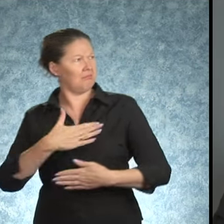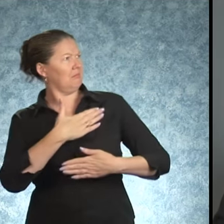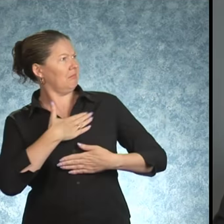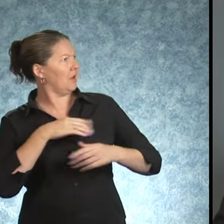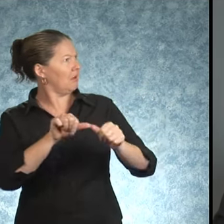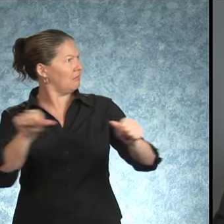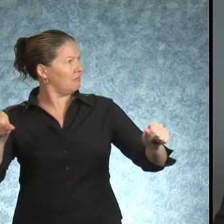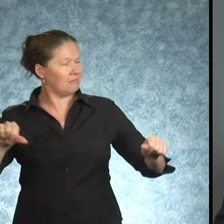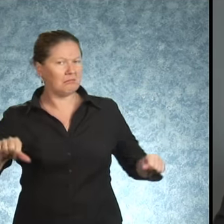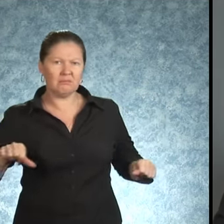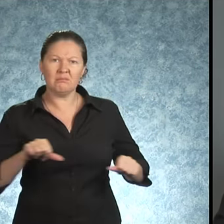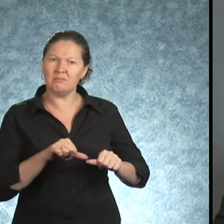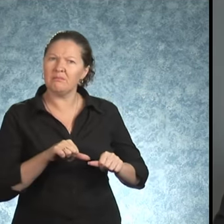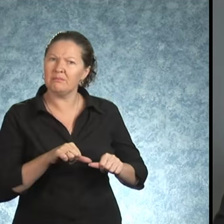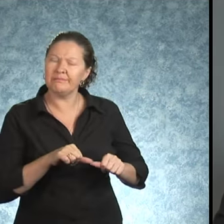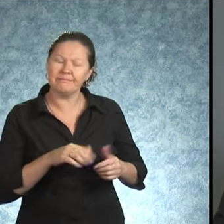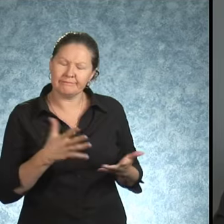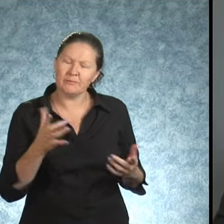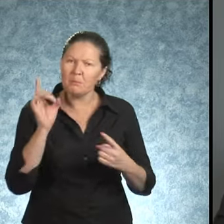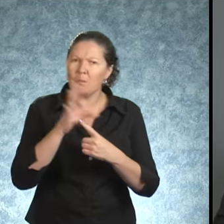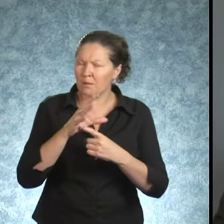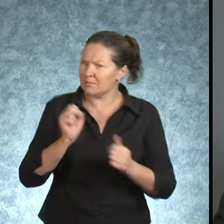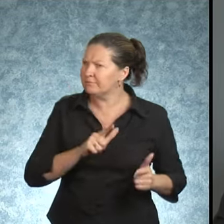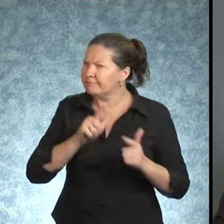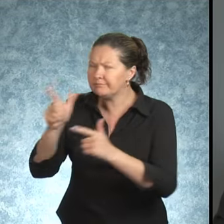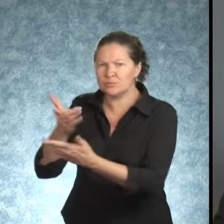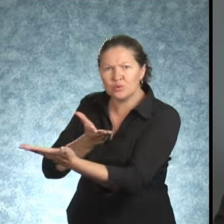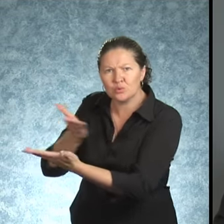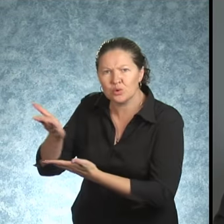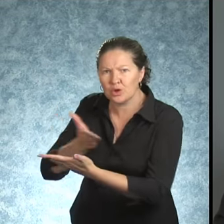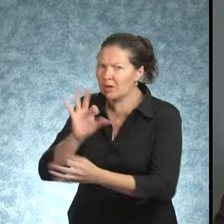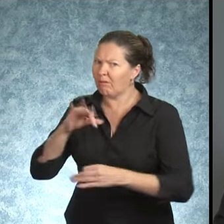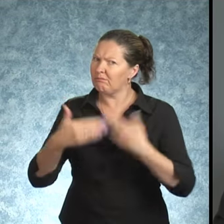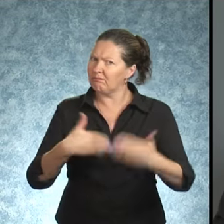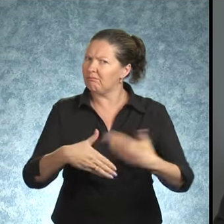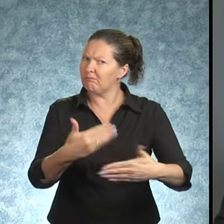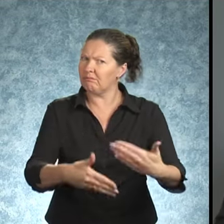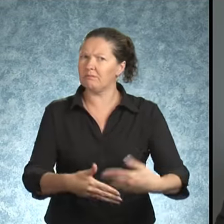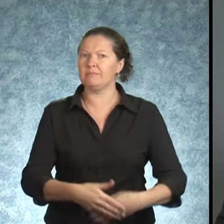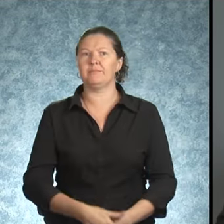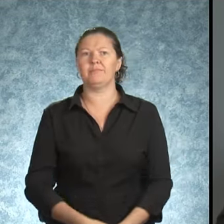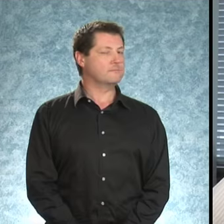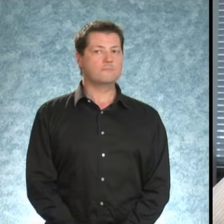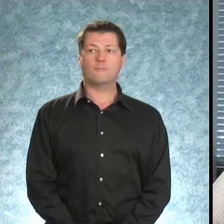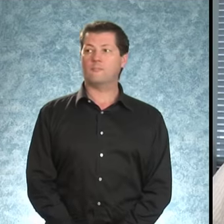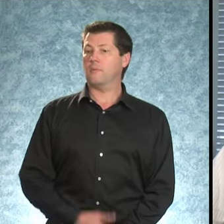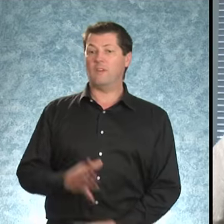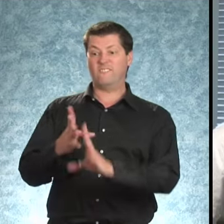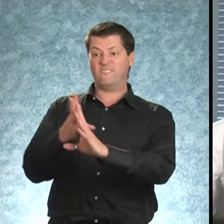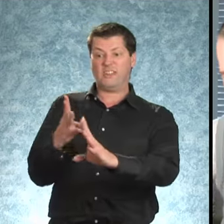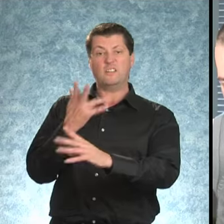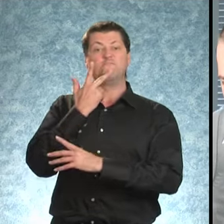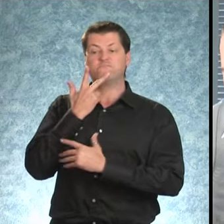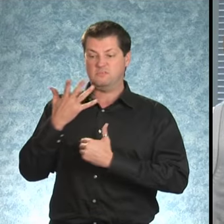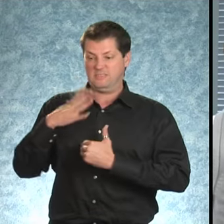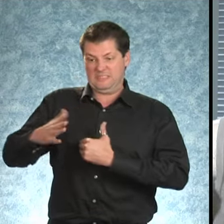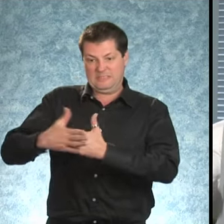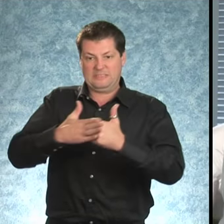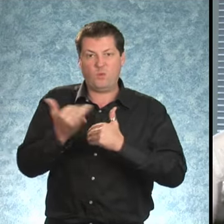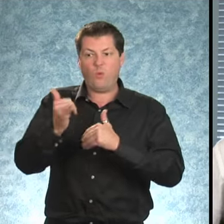know, their sense of their property. So it is important to go and talk to them before you proceed with anything. If you've got a fence that needs